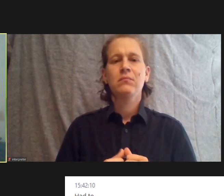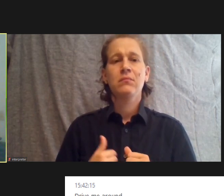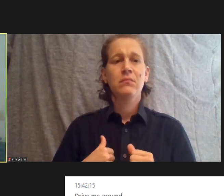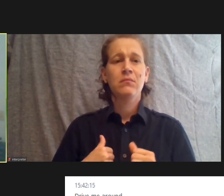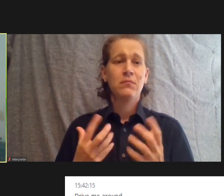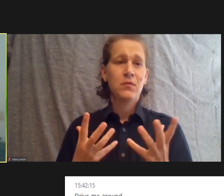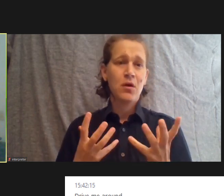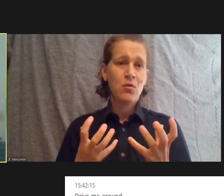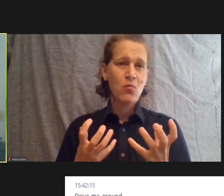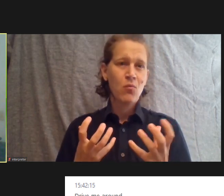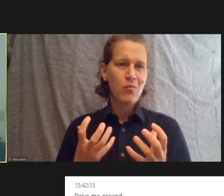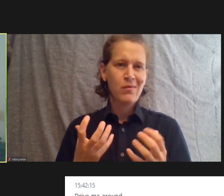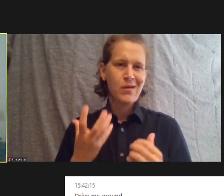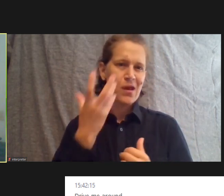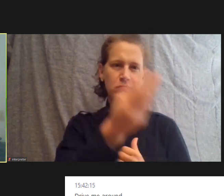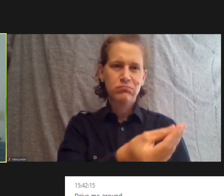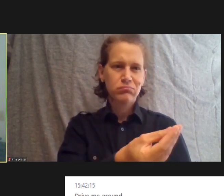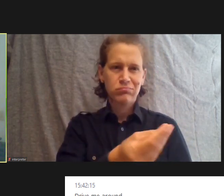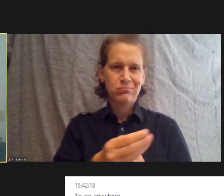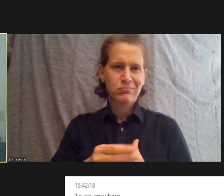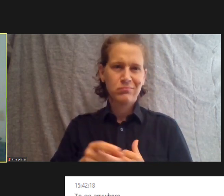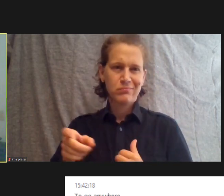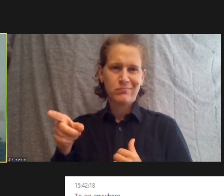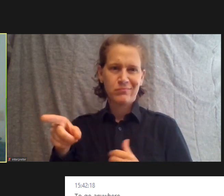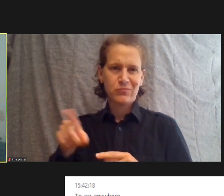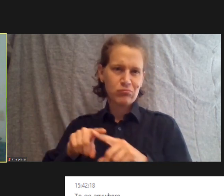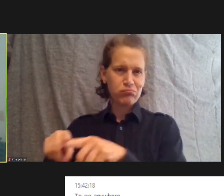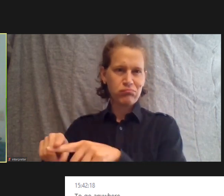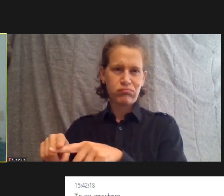go out anywhere.